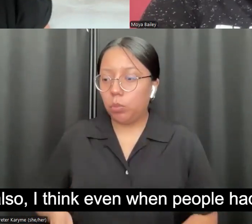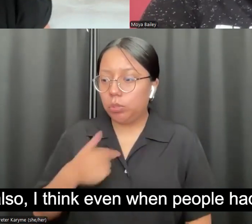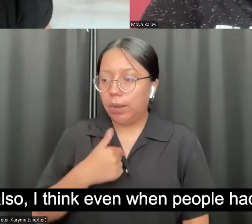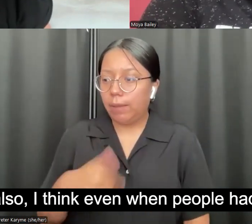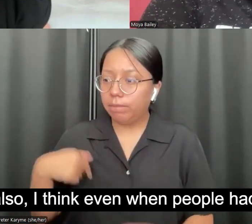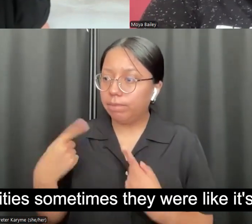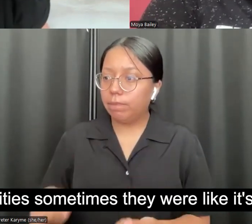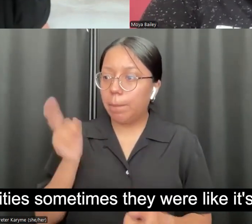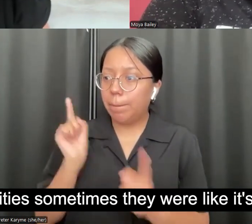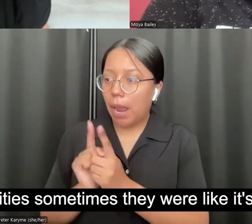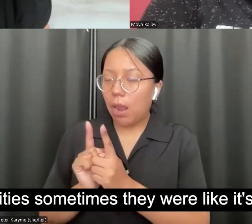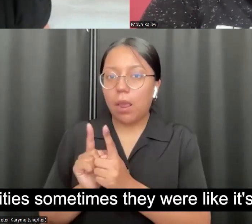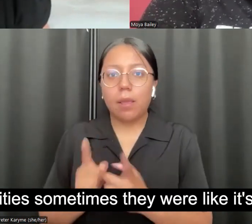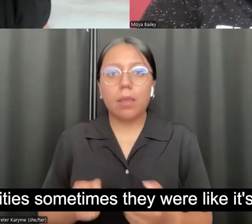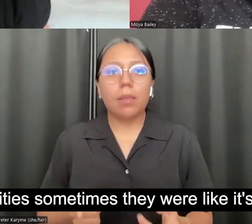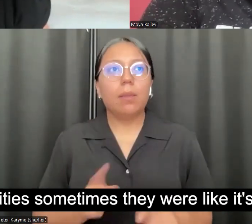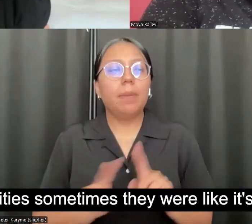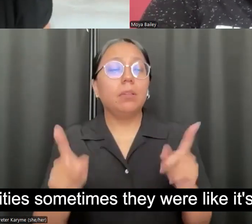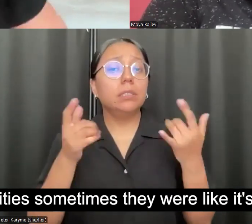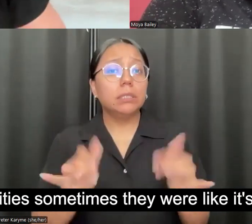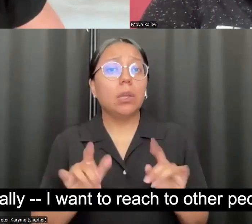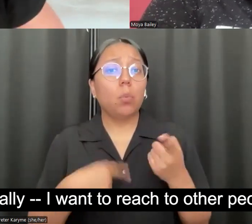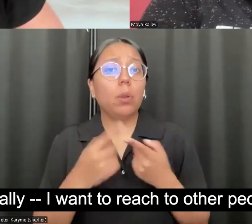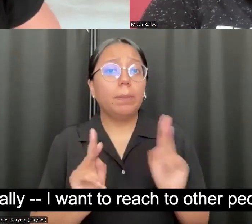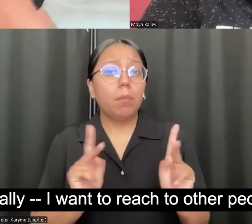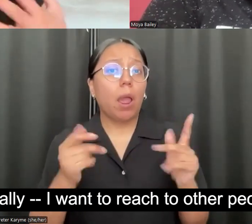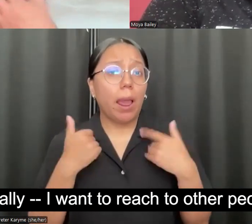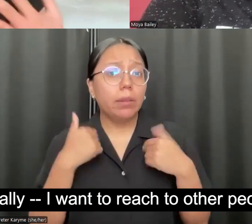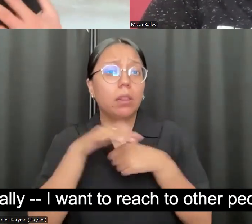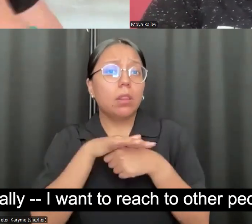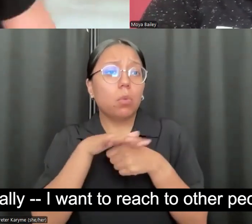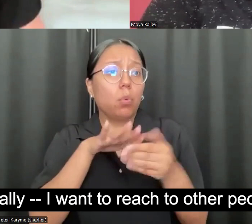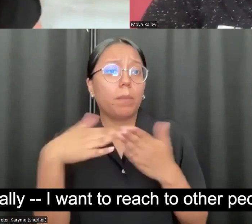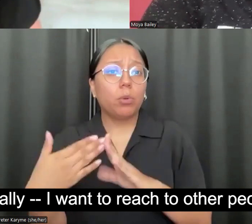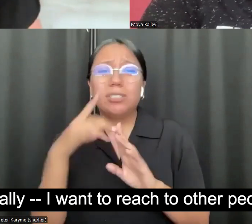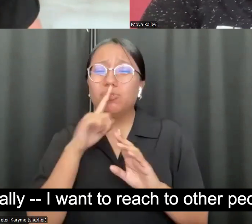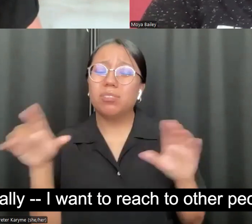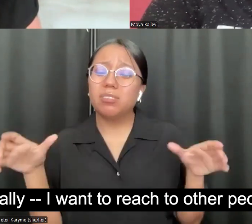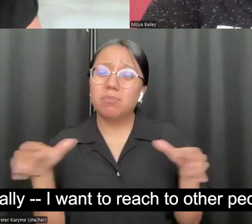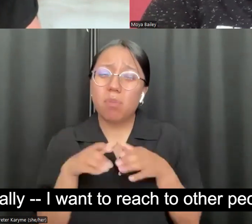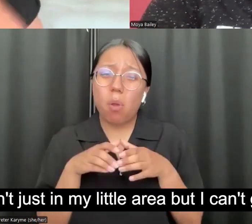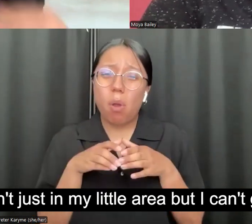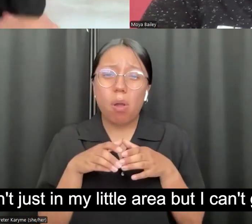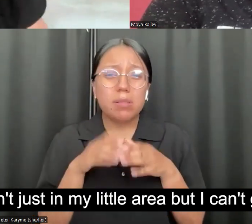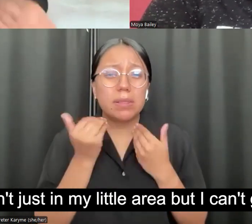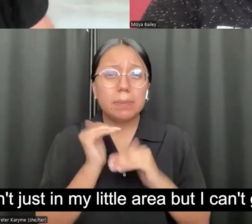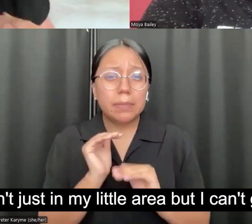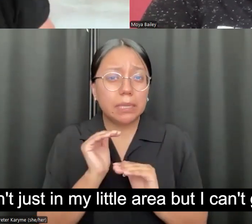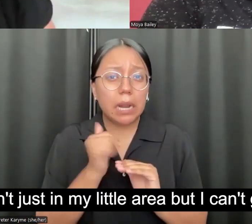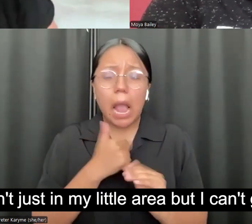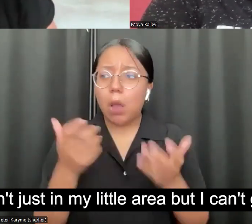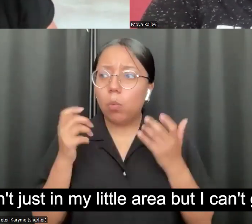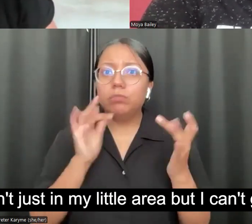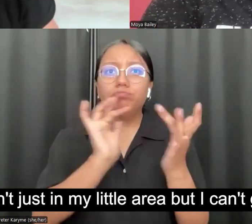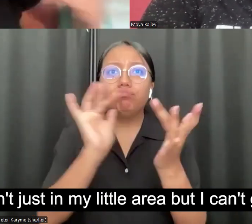also, I think even when people had local communities, sometimes they were like, it's so small. Like, I want to reach to other people who aren't just in my